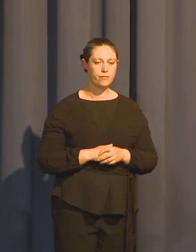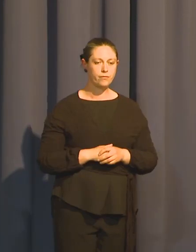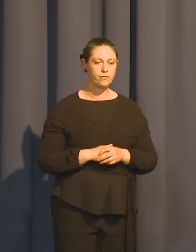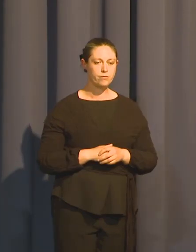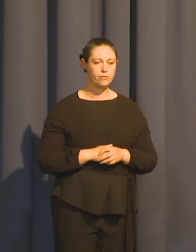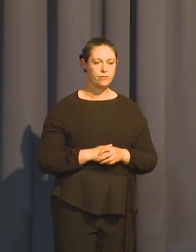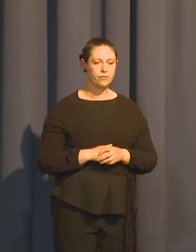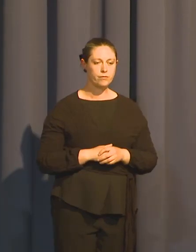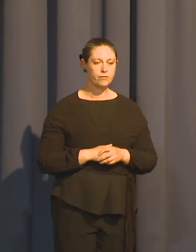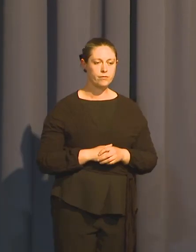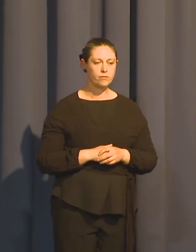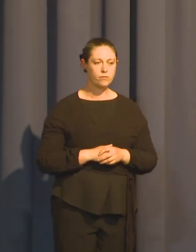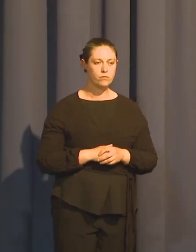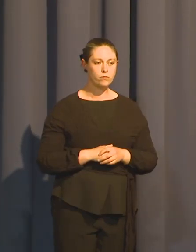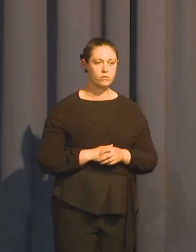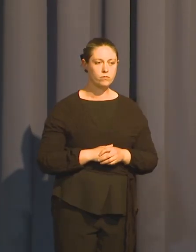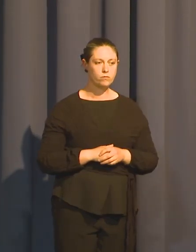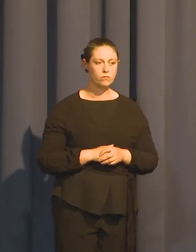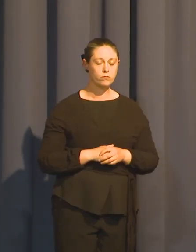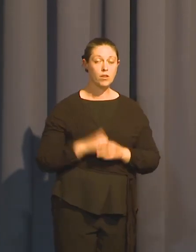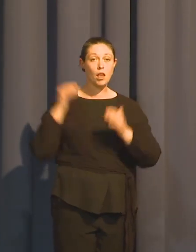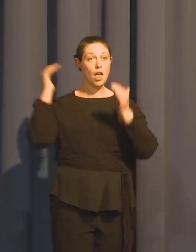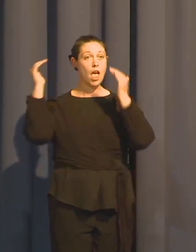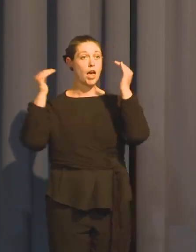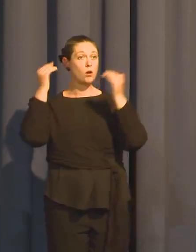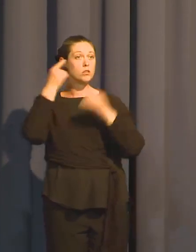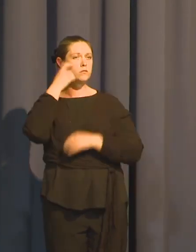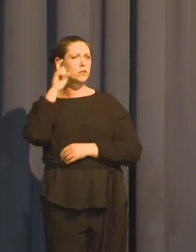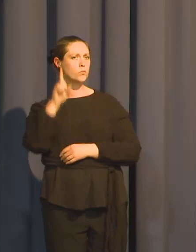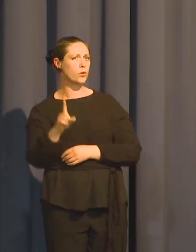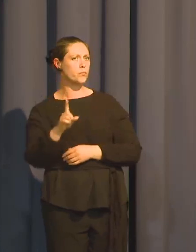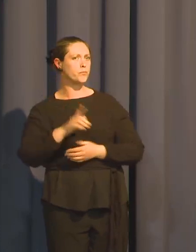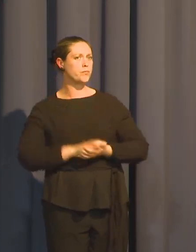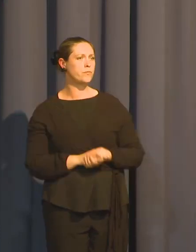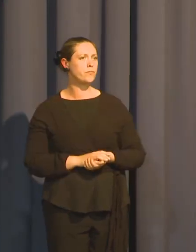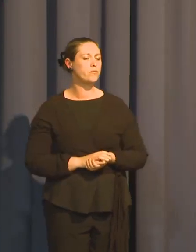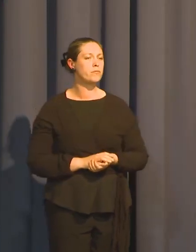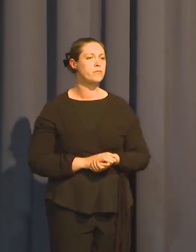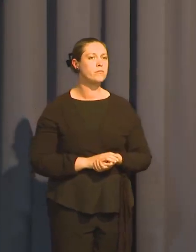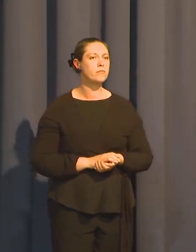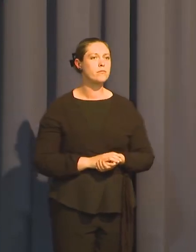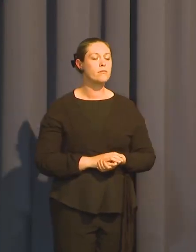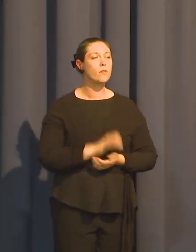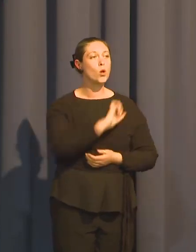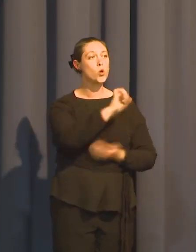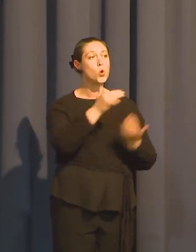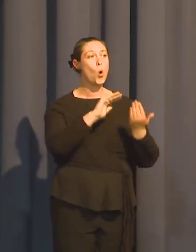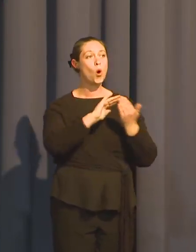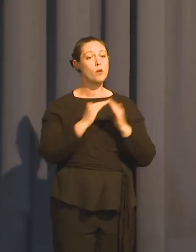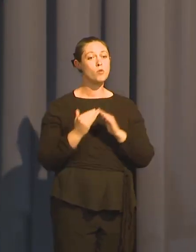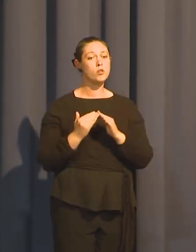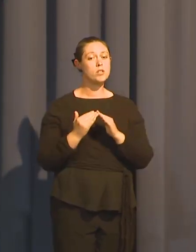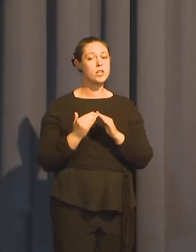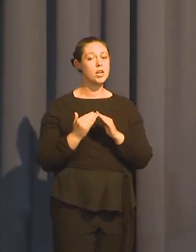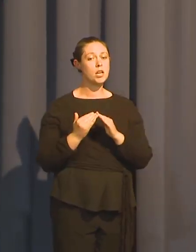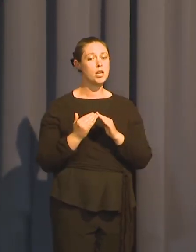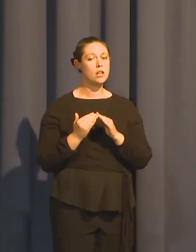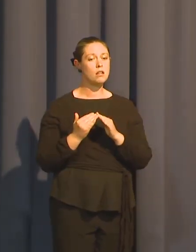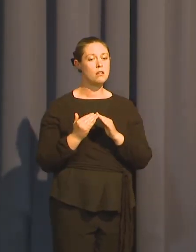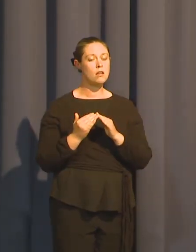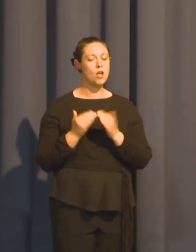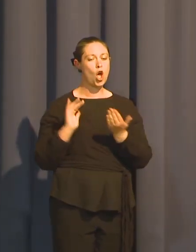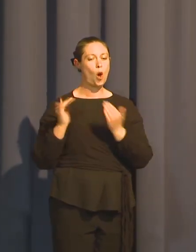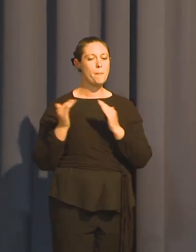Okay, so what did we find for adults? When we compared your community blood lead levels with the New Zealand